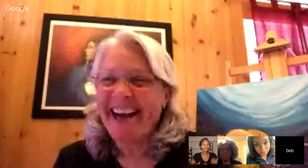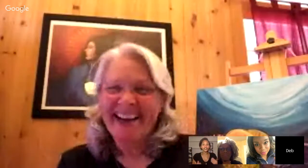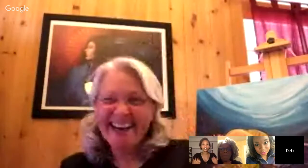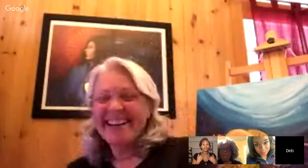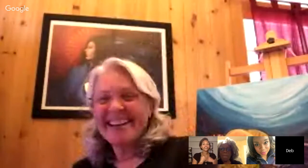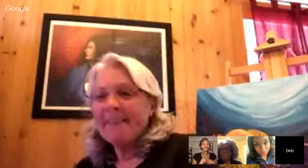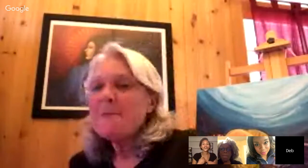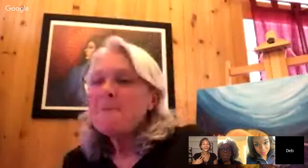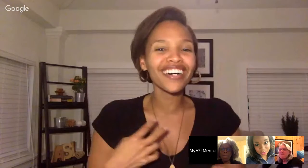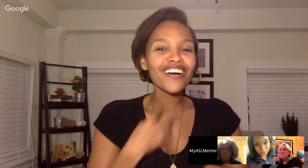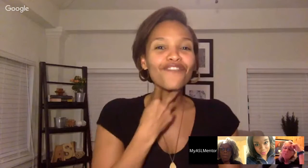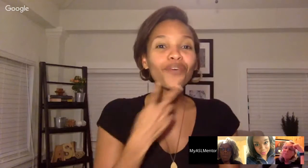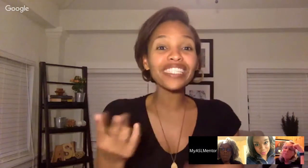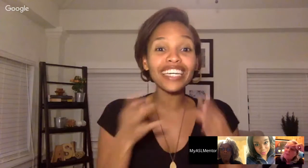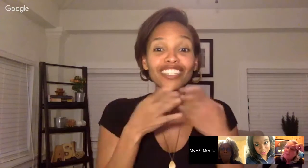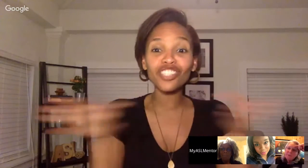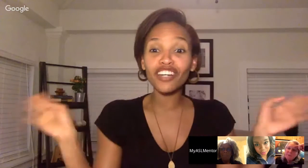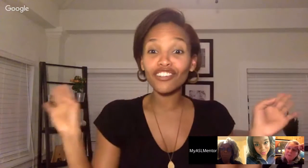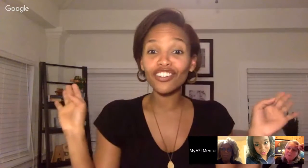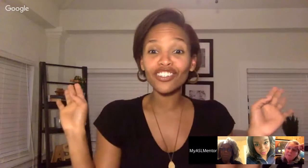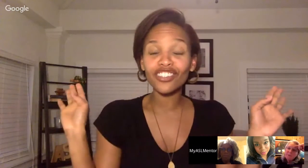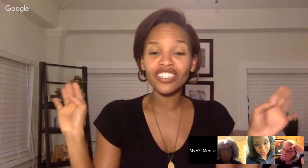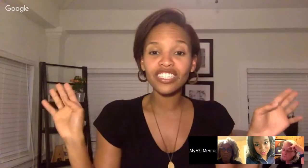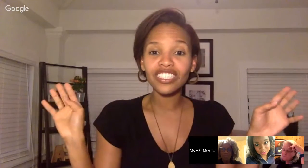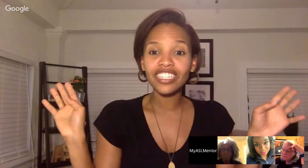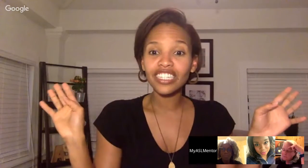anything? Voicing in general?